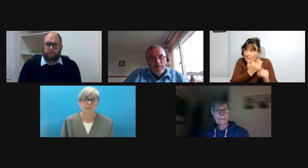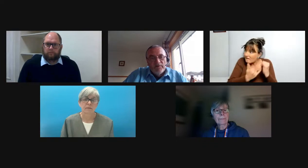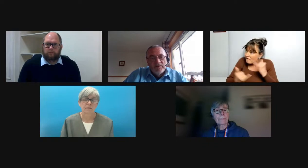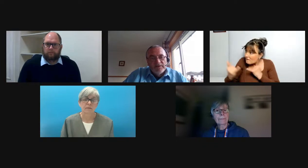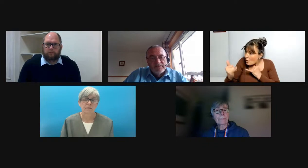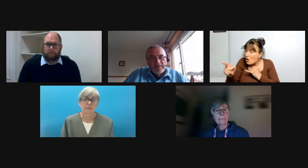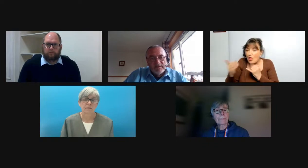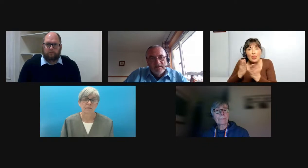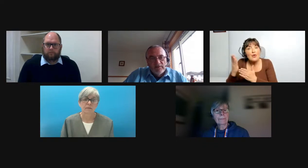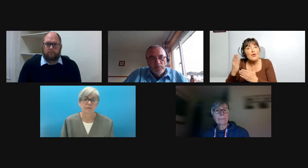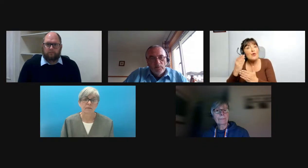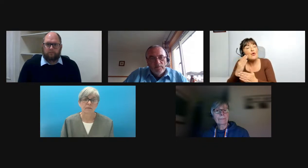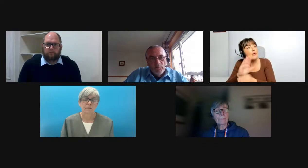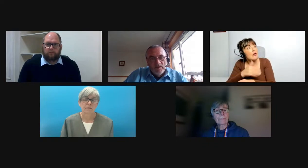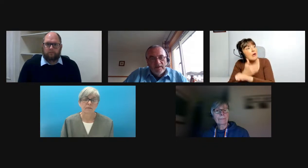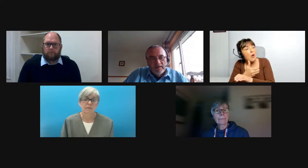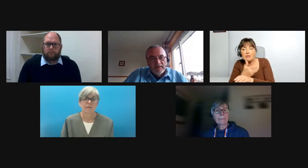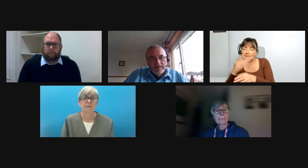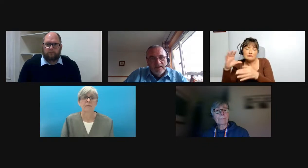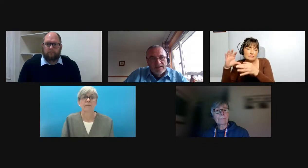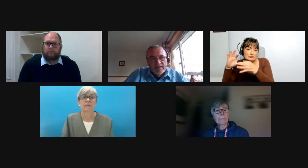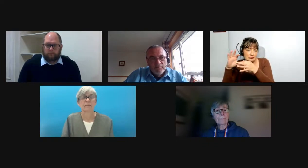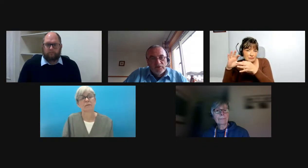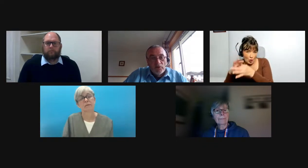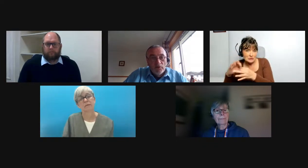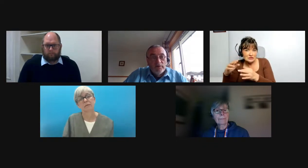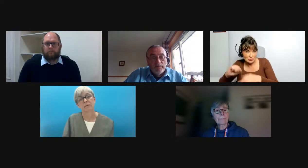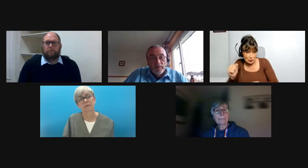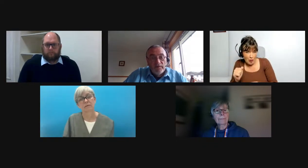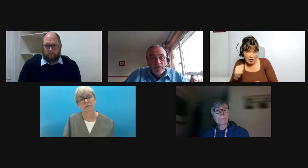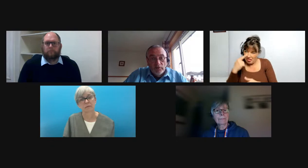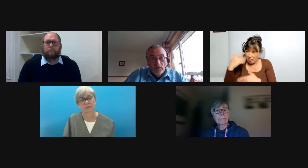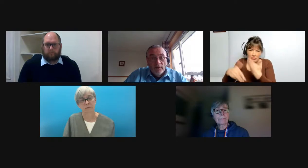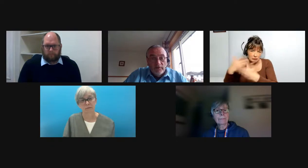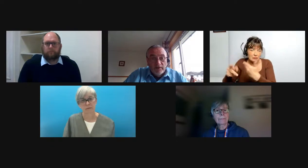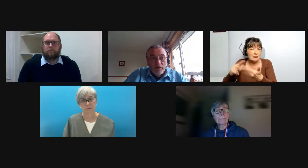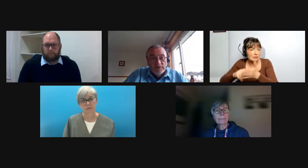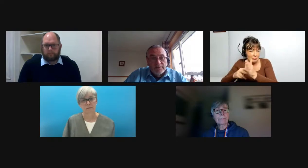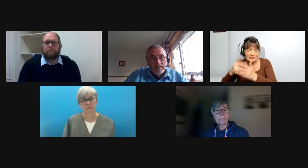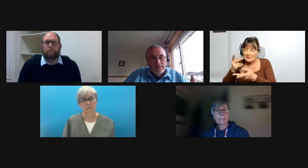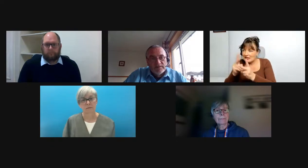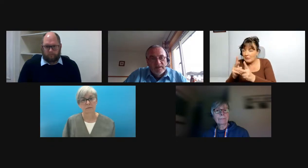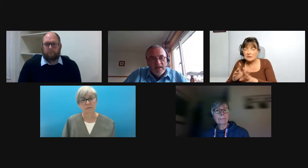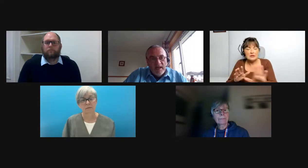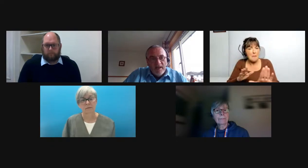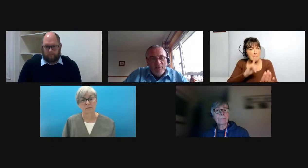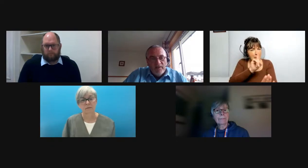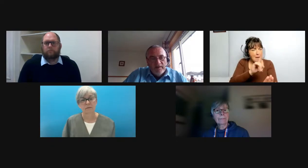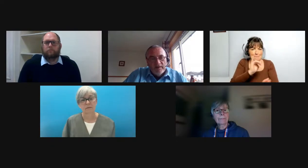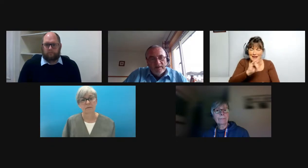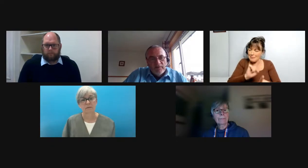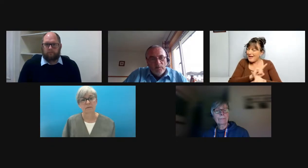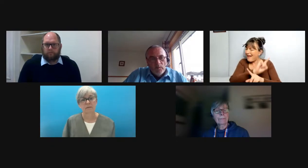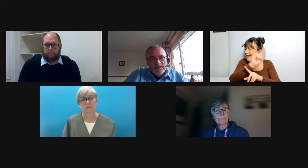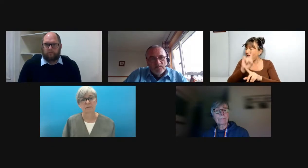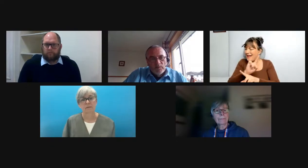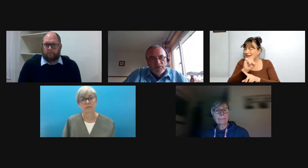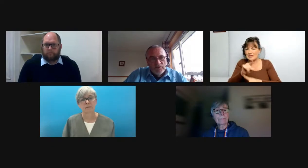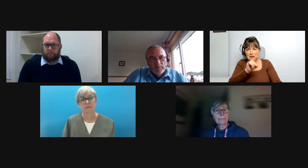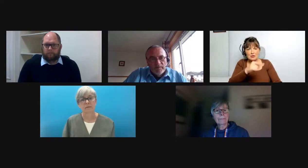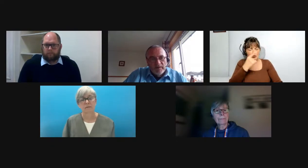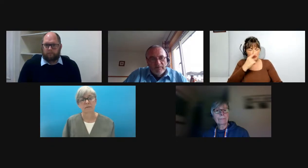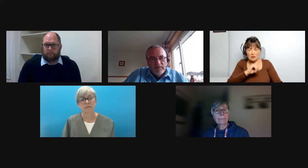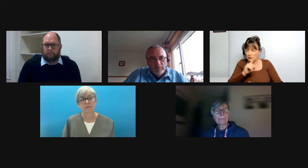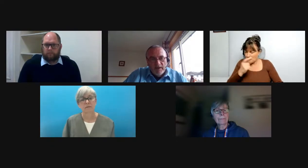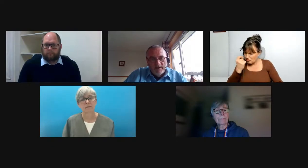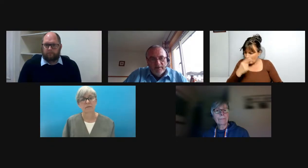if you found that you weren't getting a great service, or you found that you got a really good service, then there are different ways in which you